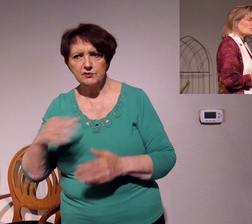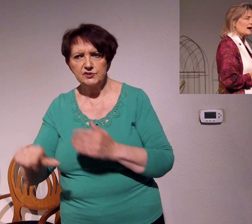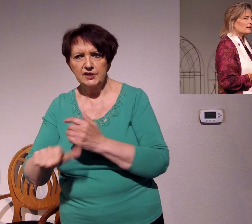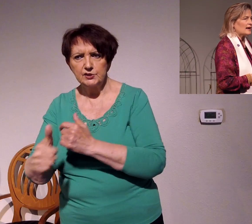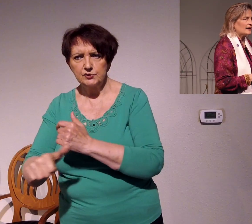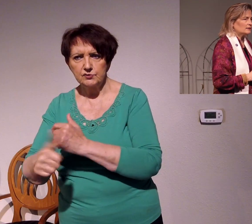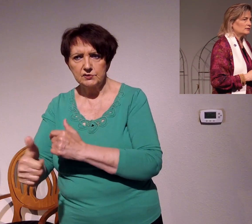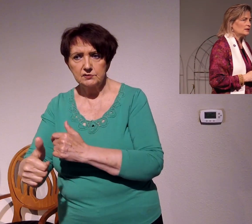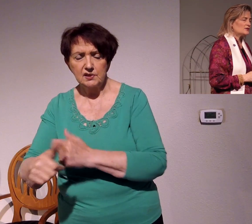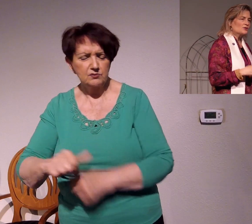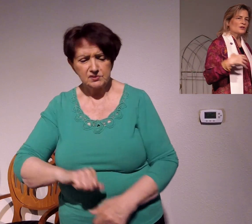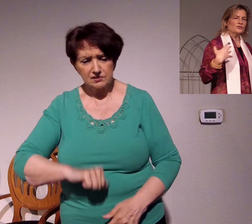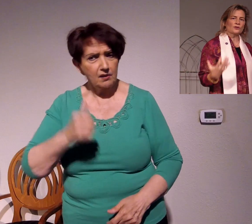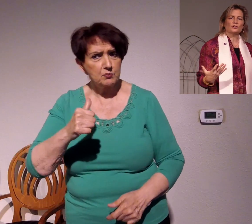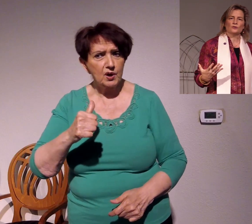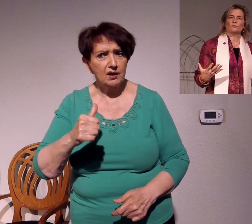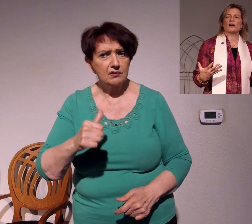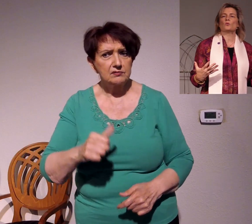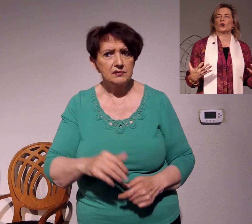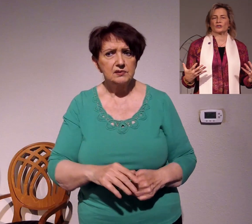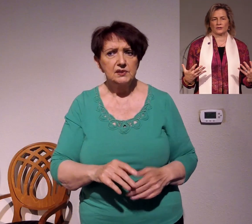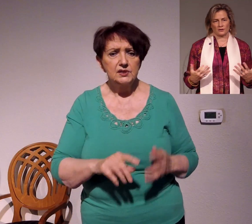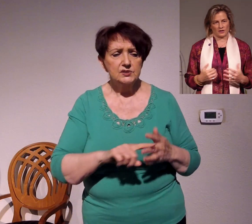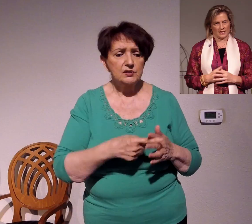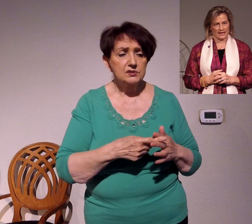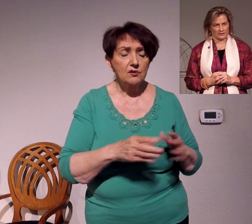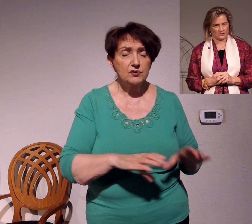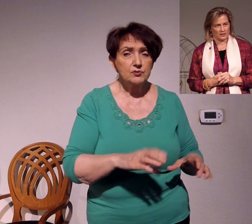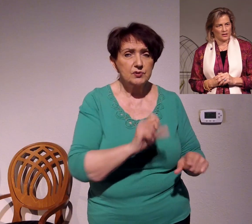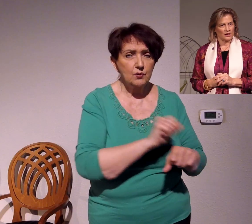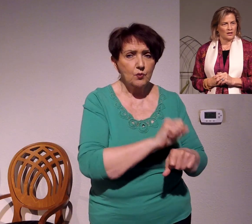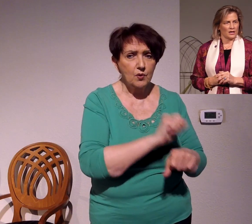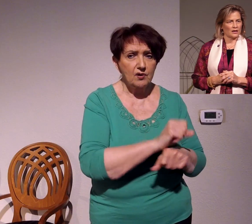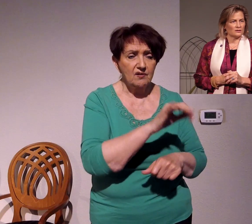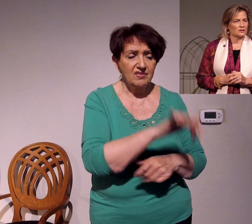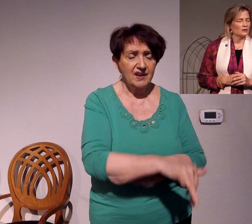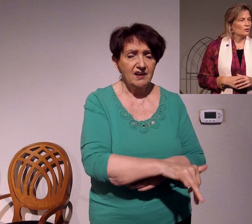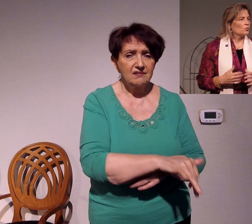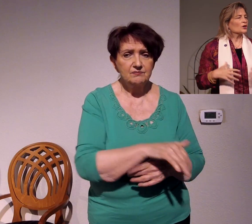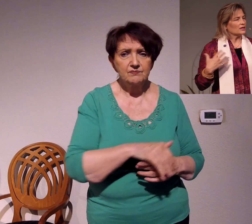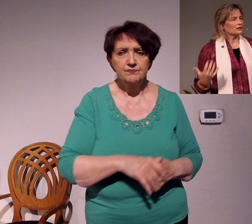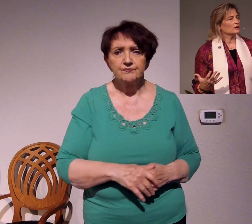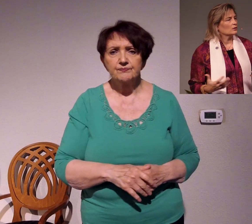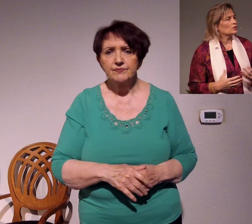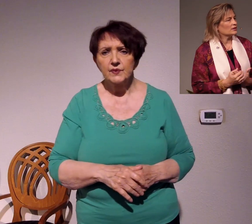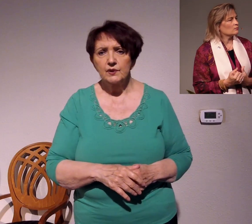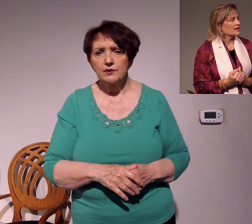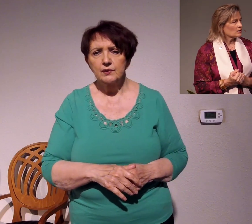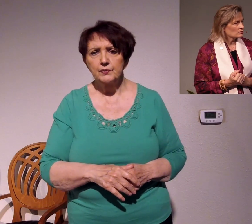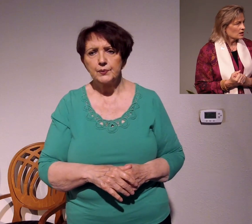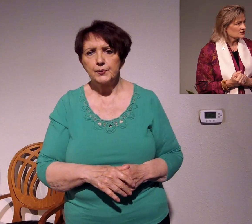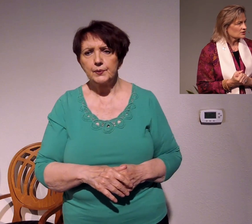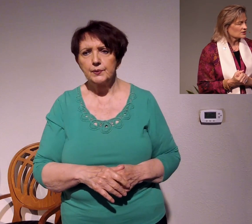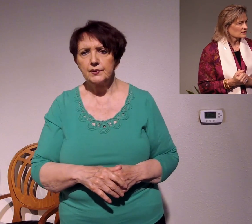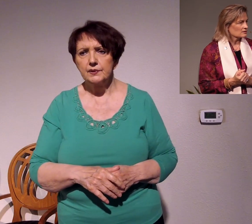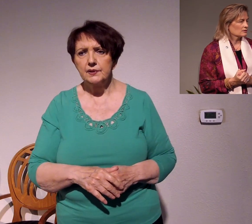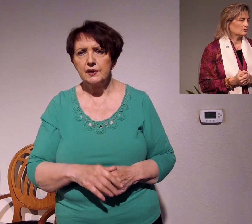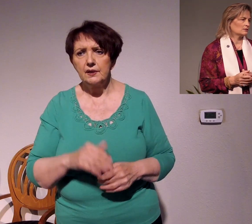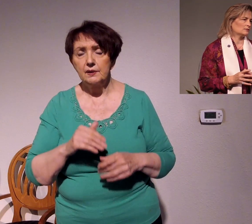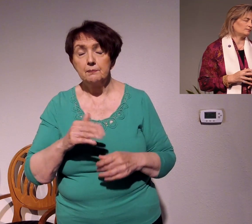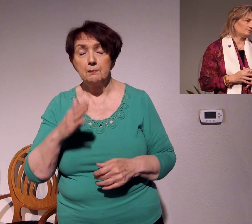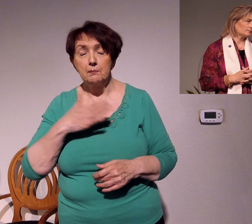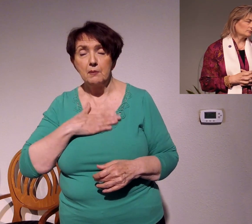And I wasn't proud of that. And so I started doing my work on that and working within my own